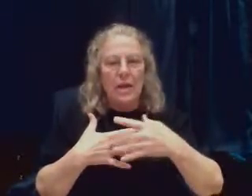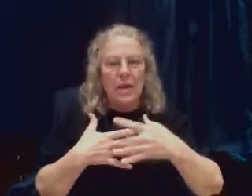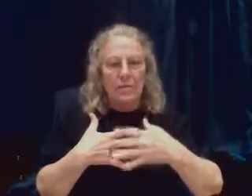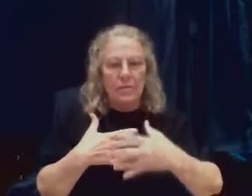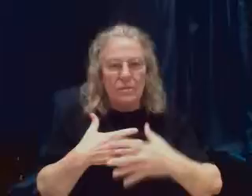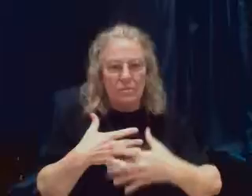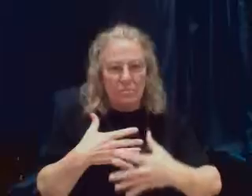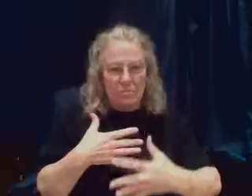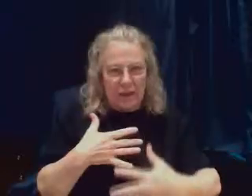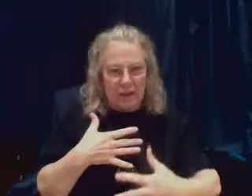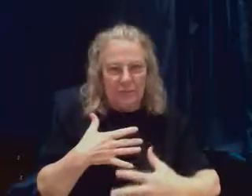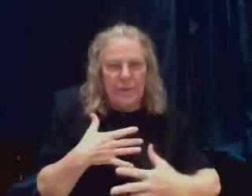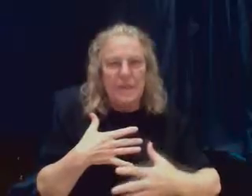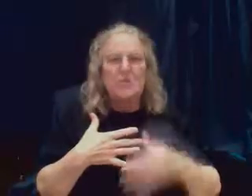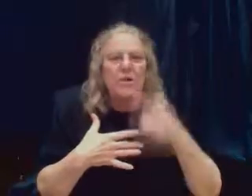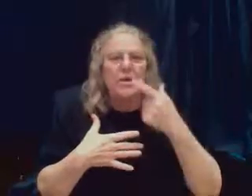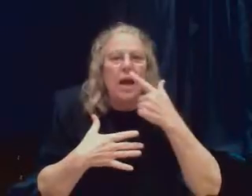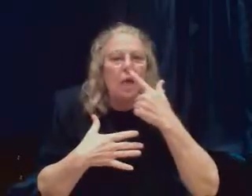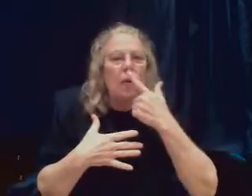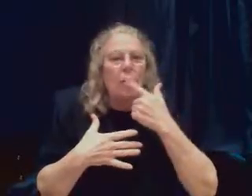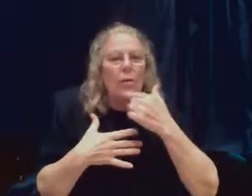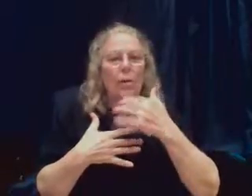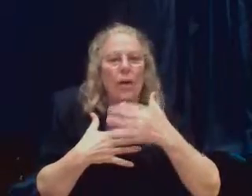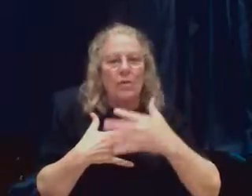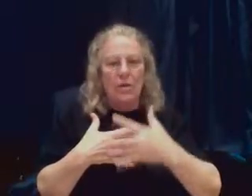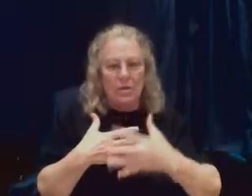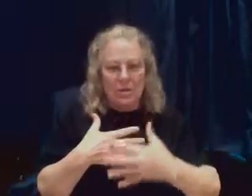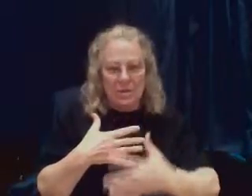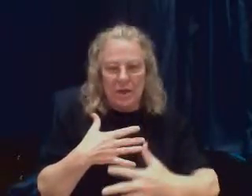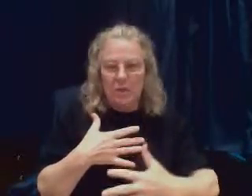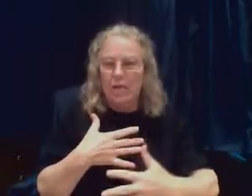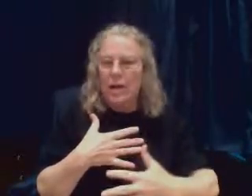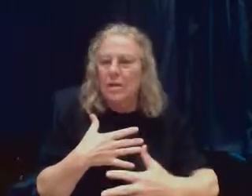it bleeds on down, and then it runs down your hand.